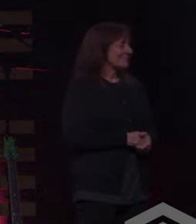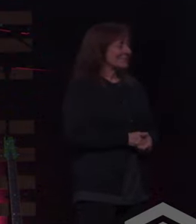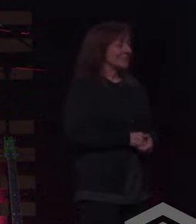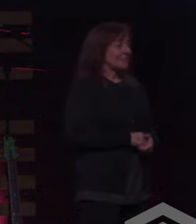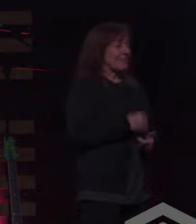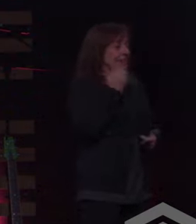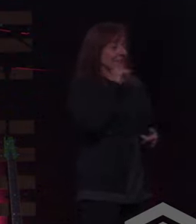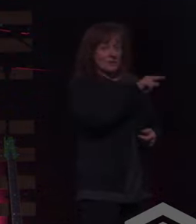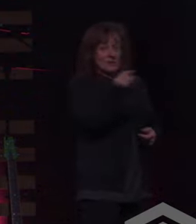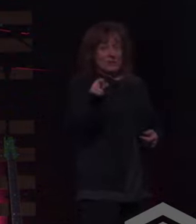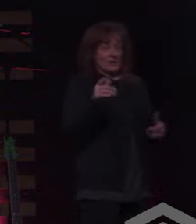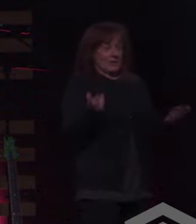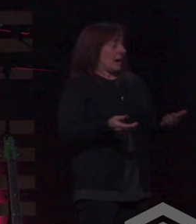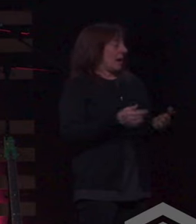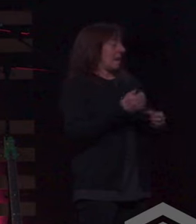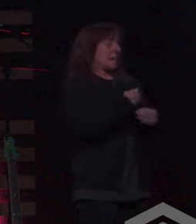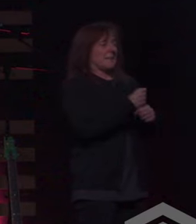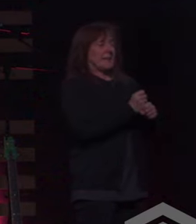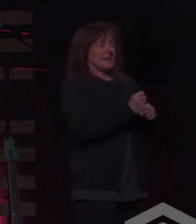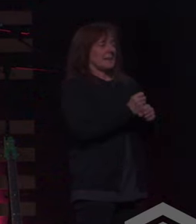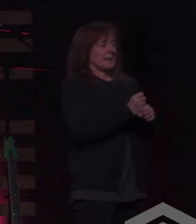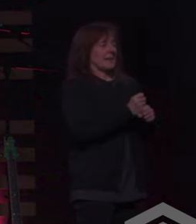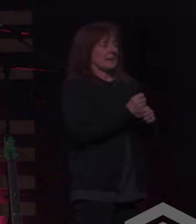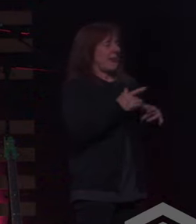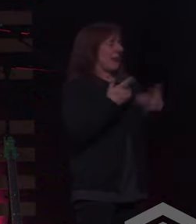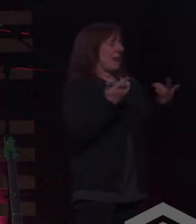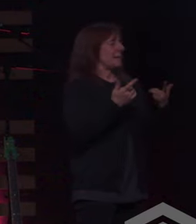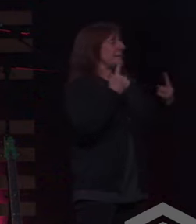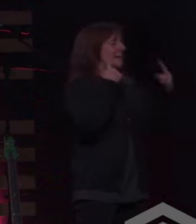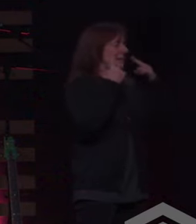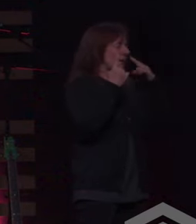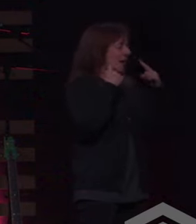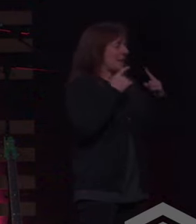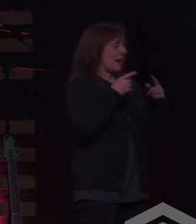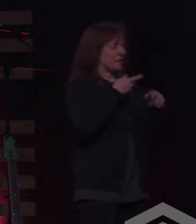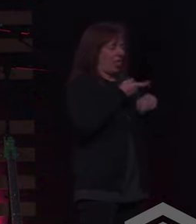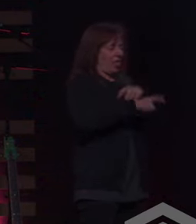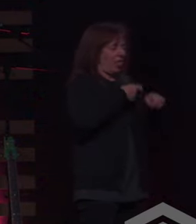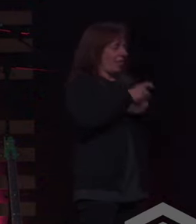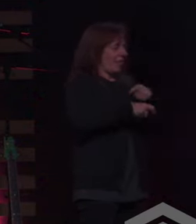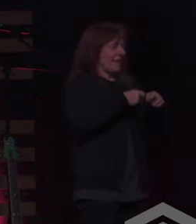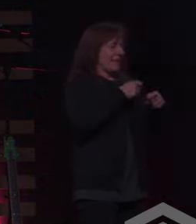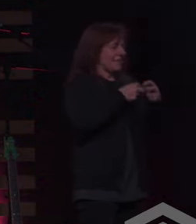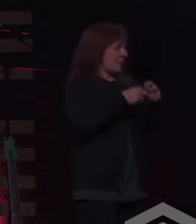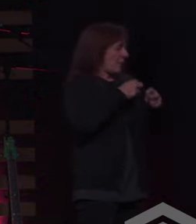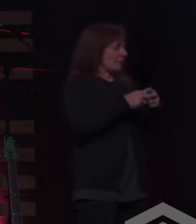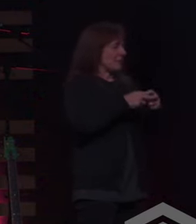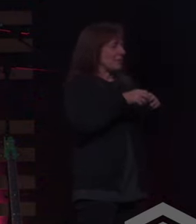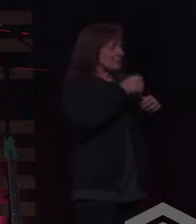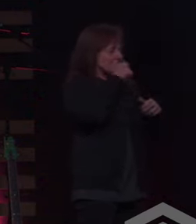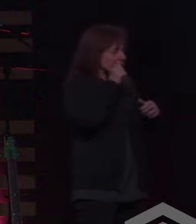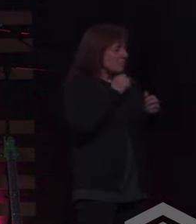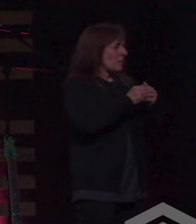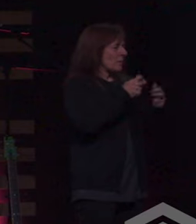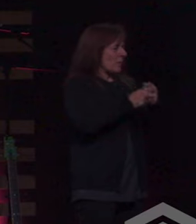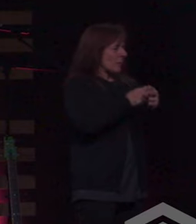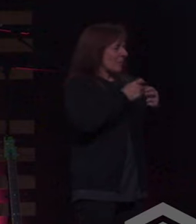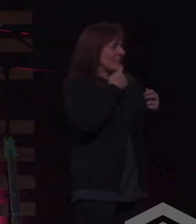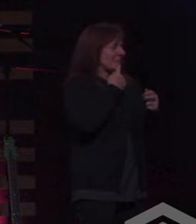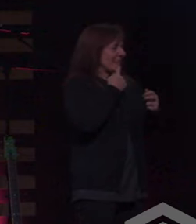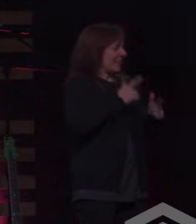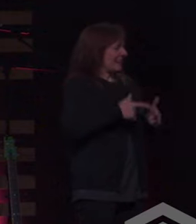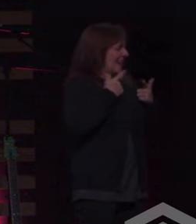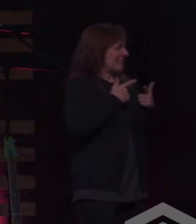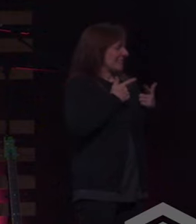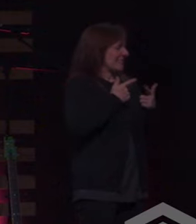And if you're here, listen, I'm not making light. Please hear me. I'm not making light of the issues that you're walking through. If you're walking through those right now, I'm not saying that life